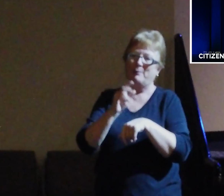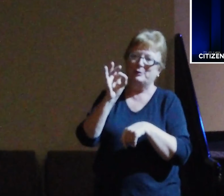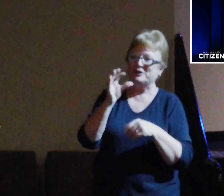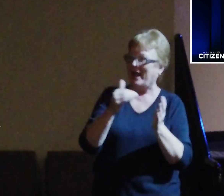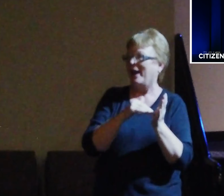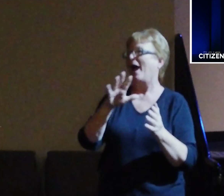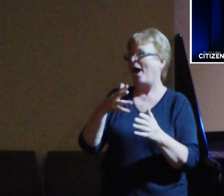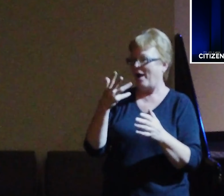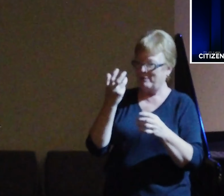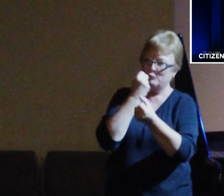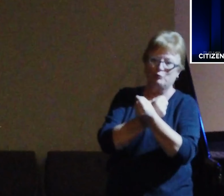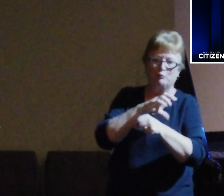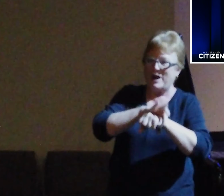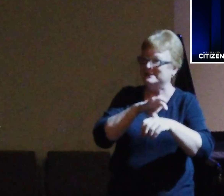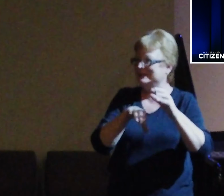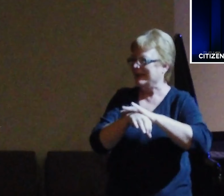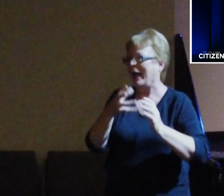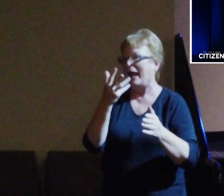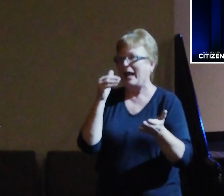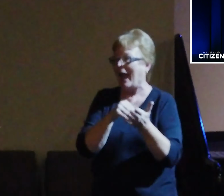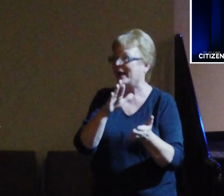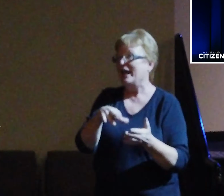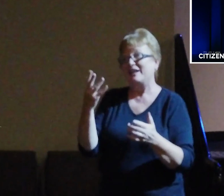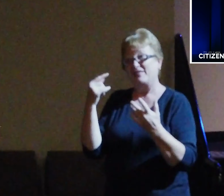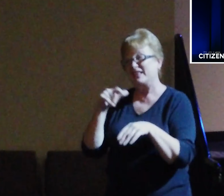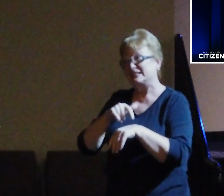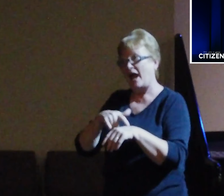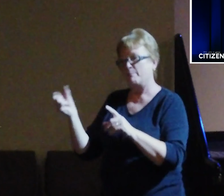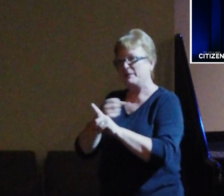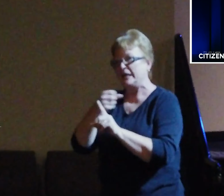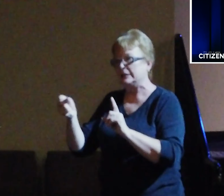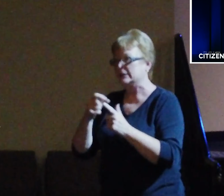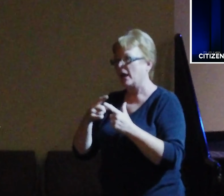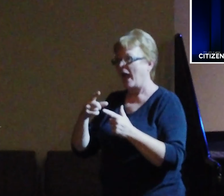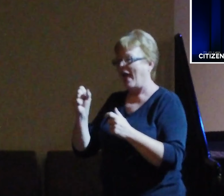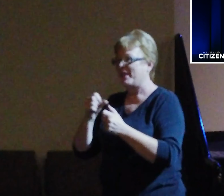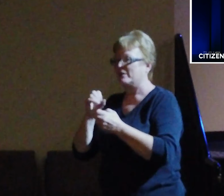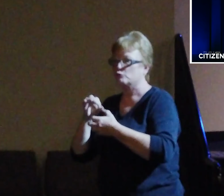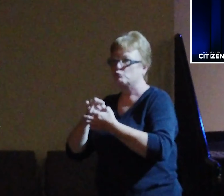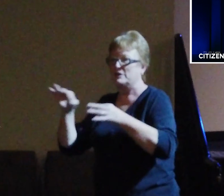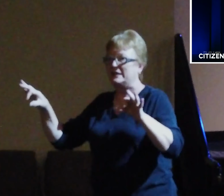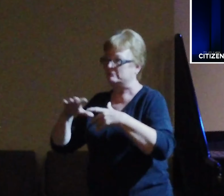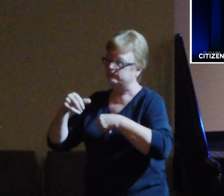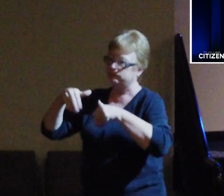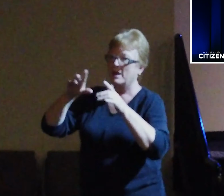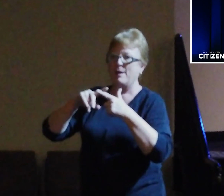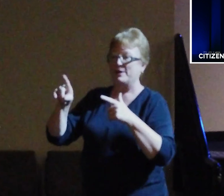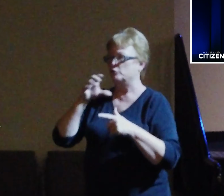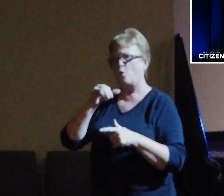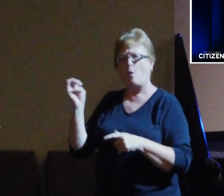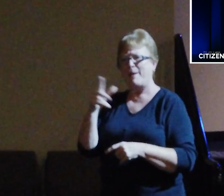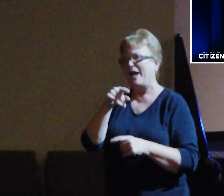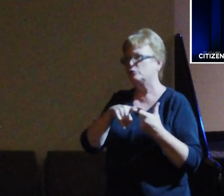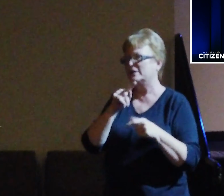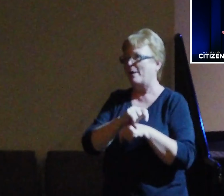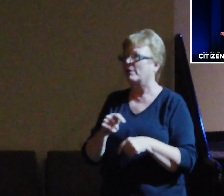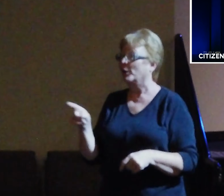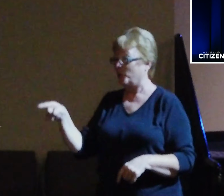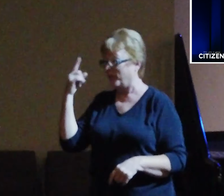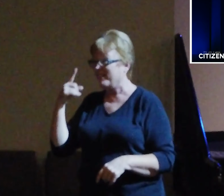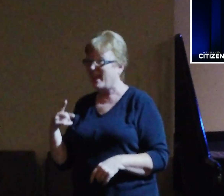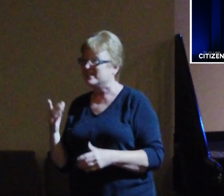And this time they're beaten and released and told not to go back to the temple to preach. Well, you can get, they went right